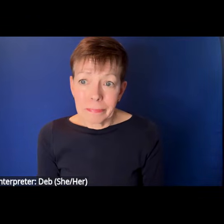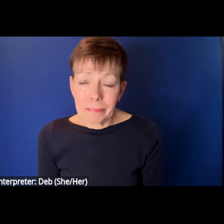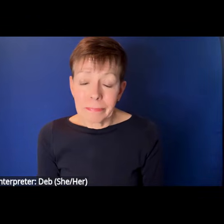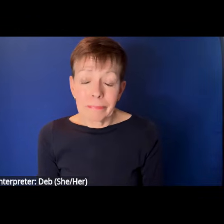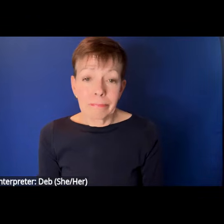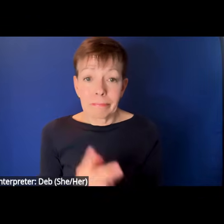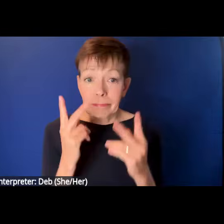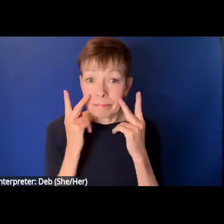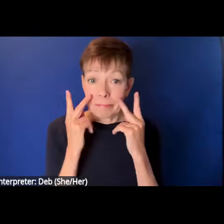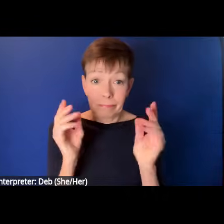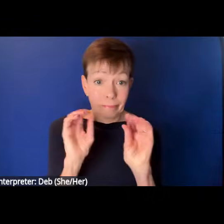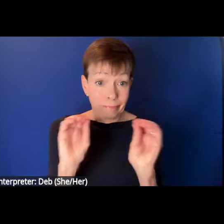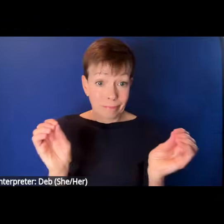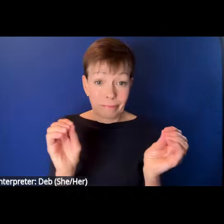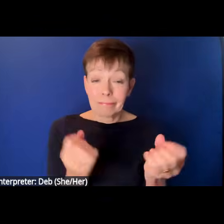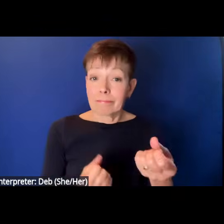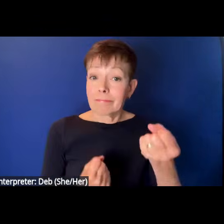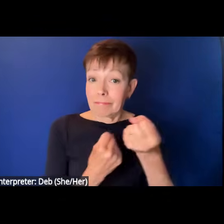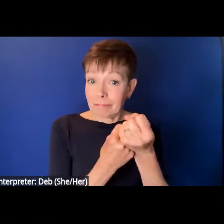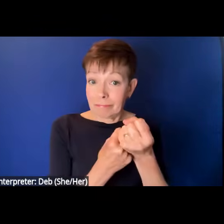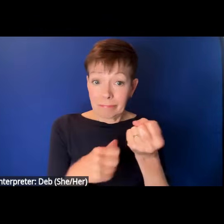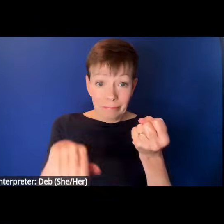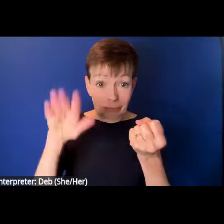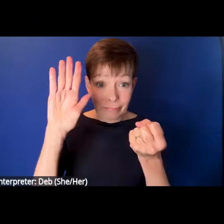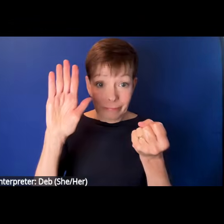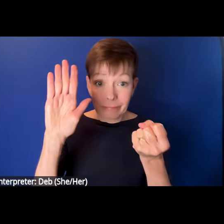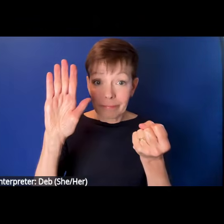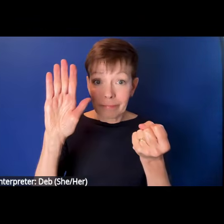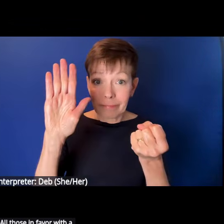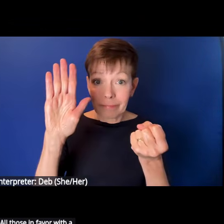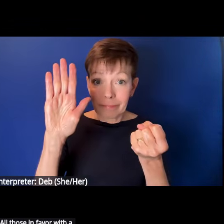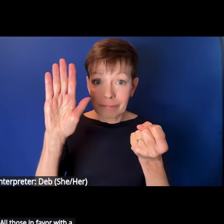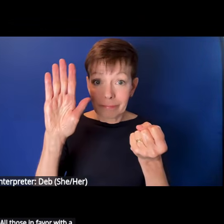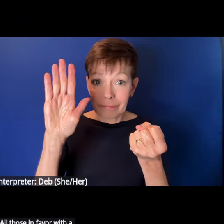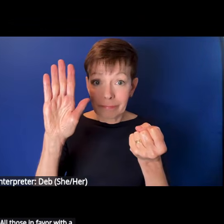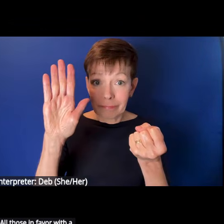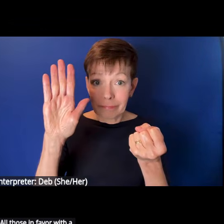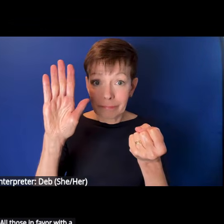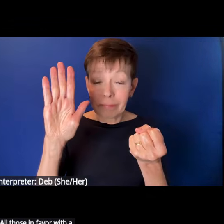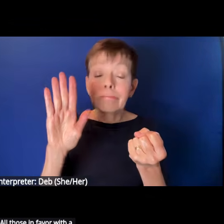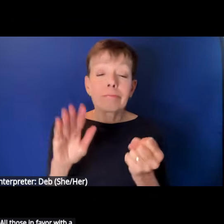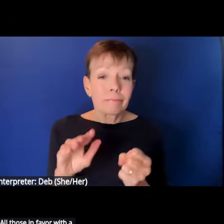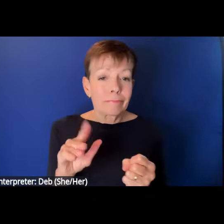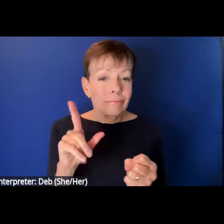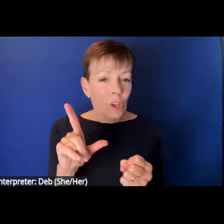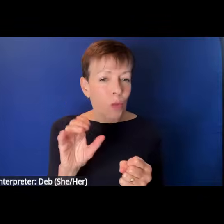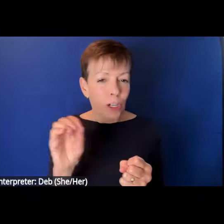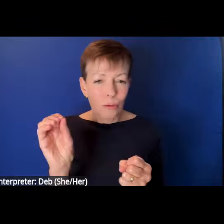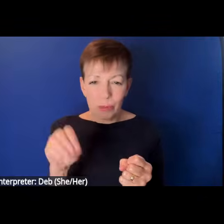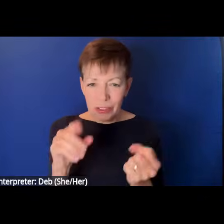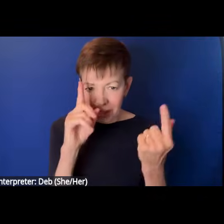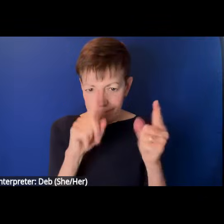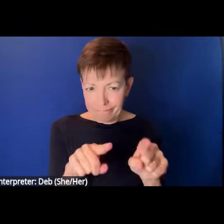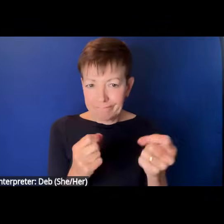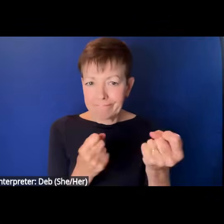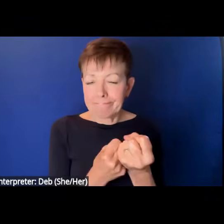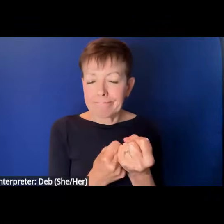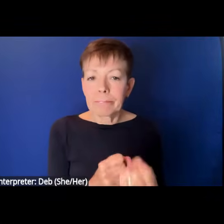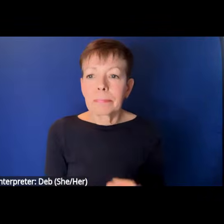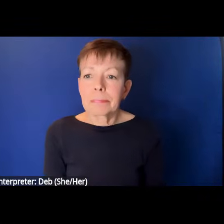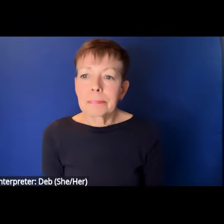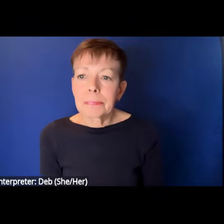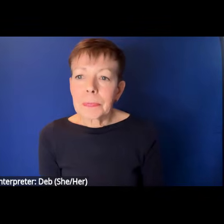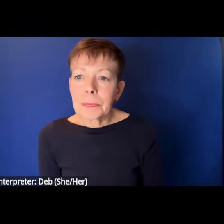Okay, seeing none, I'm going to call the question. All those in favor with the show of hands? And that is unanimous. Thank you, folks. The